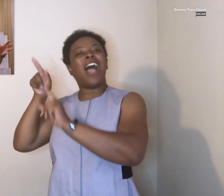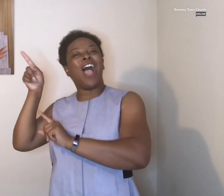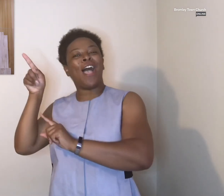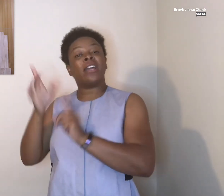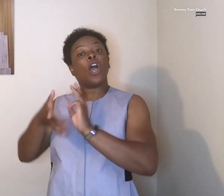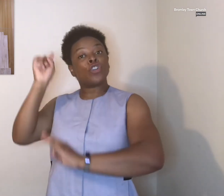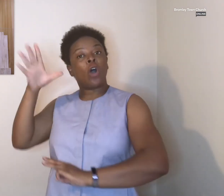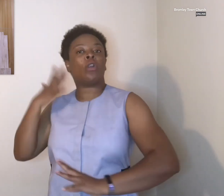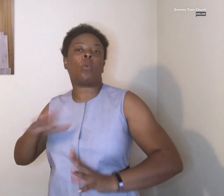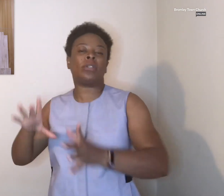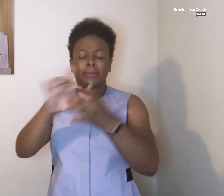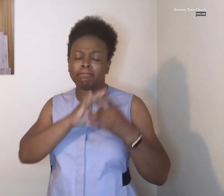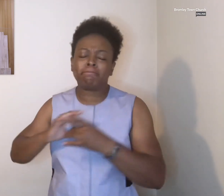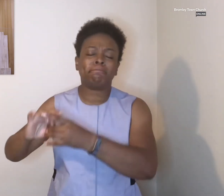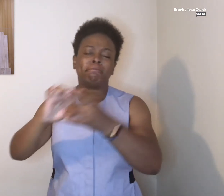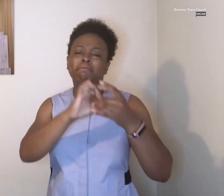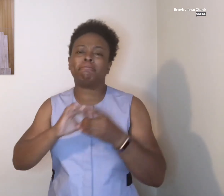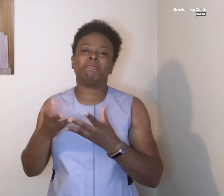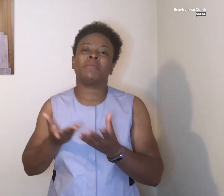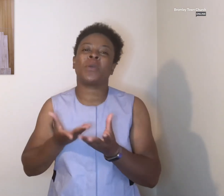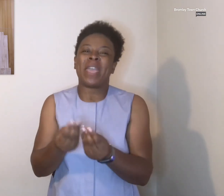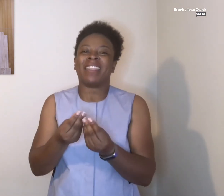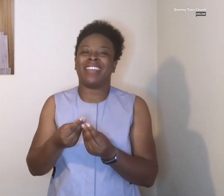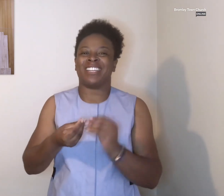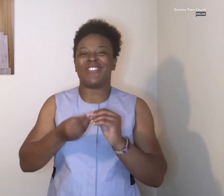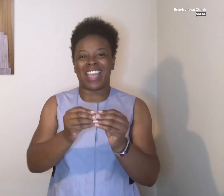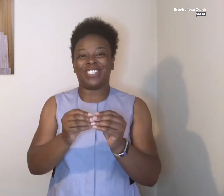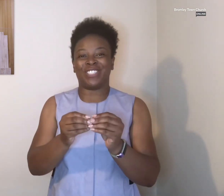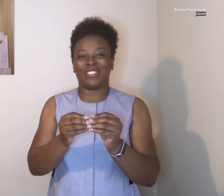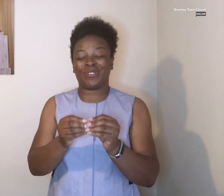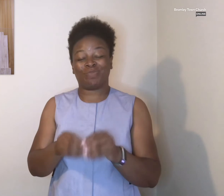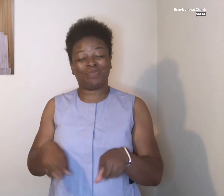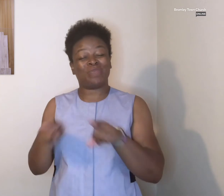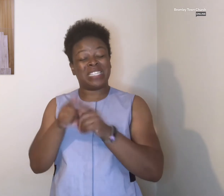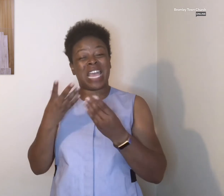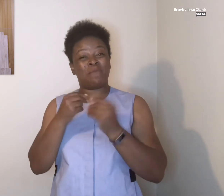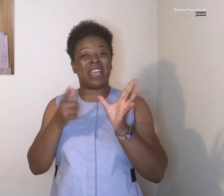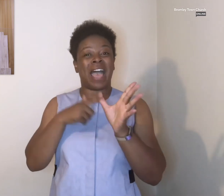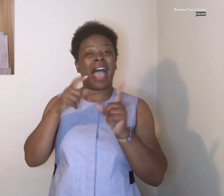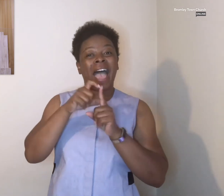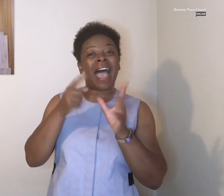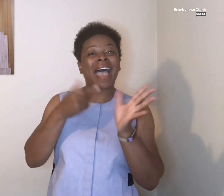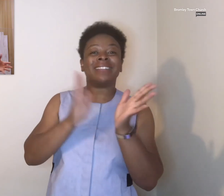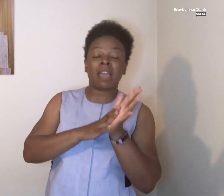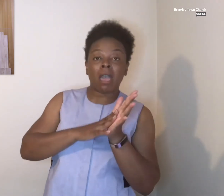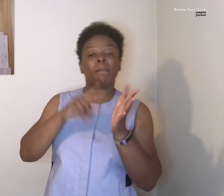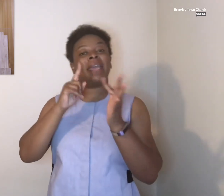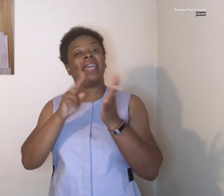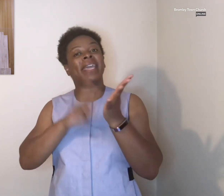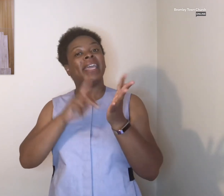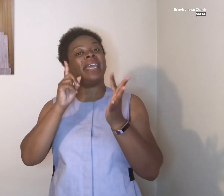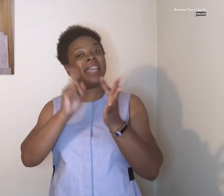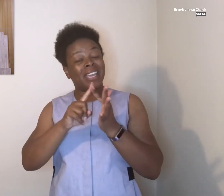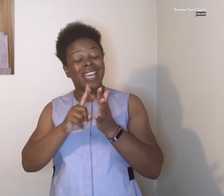communion with His creation. In fact, in the beginning, with Adam and Eve, before they sinned, they wanted to have communion together. They wanted to have life